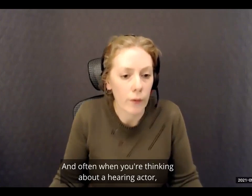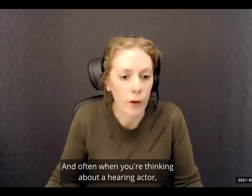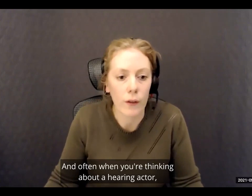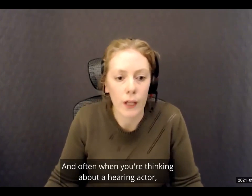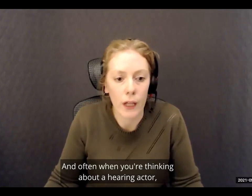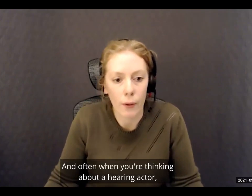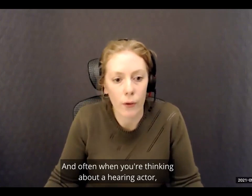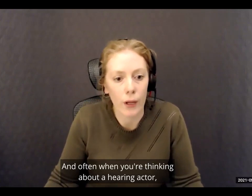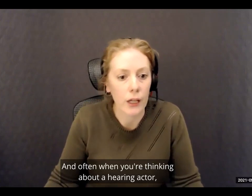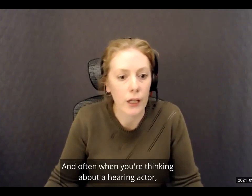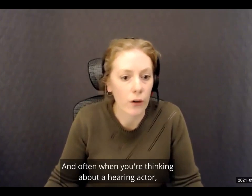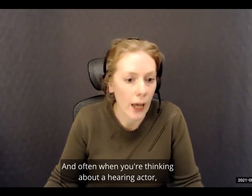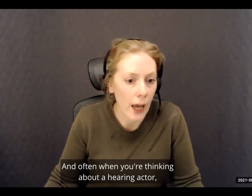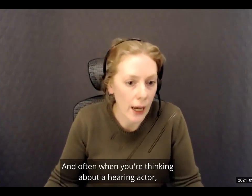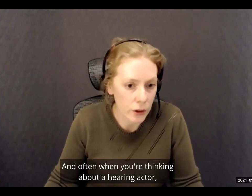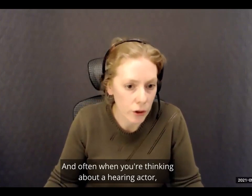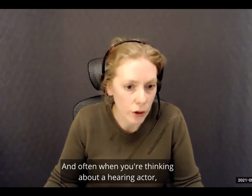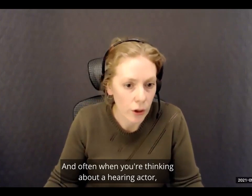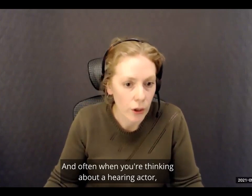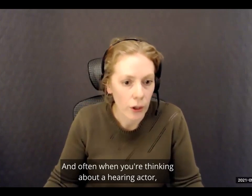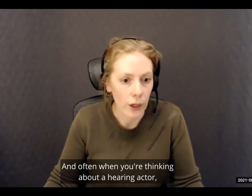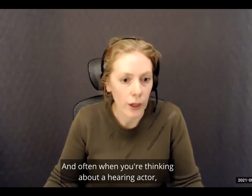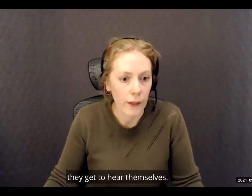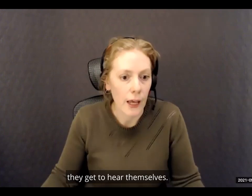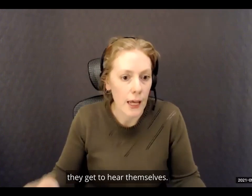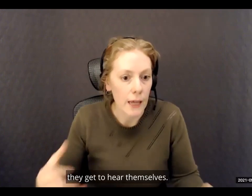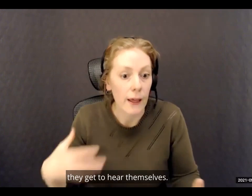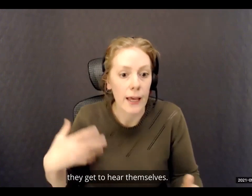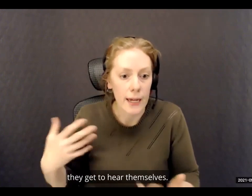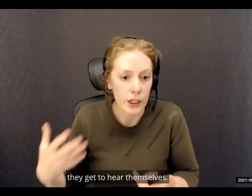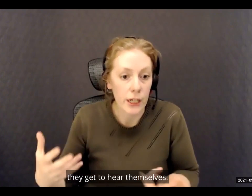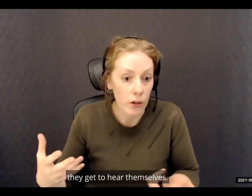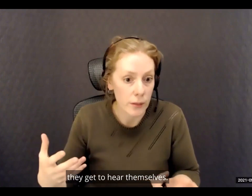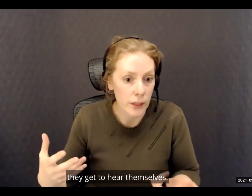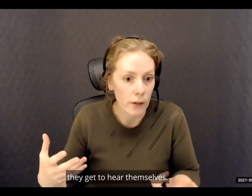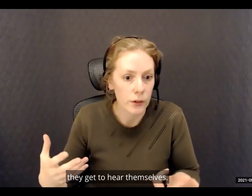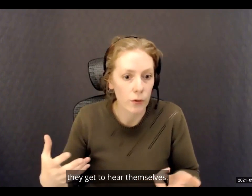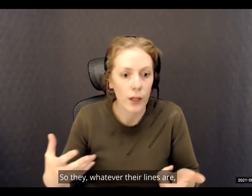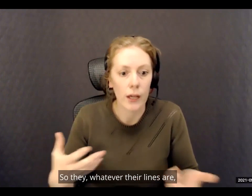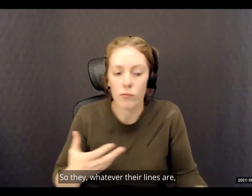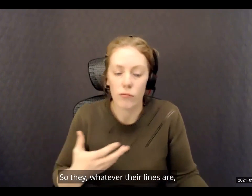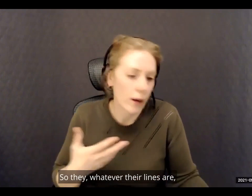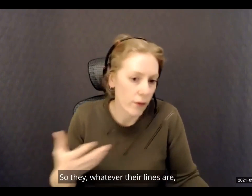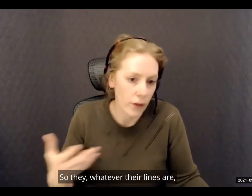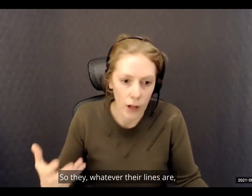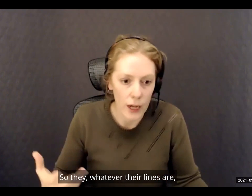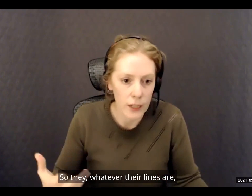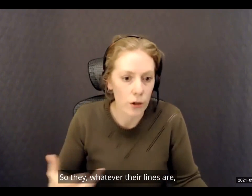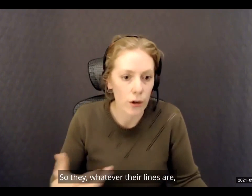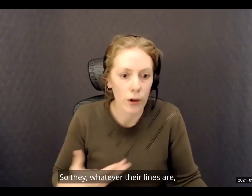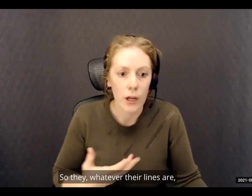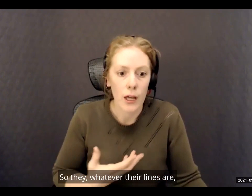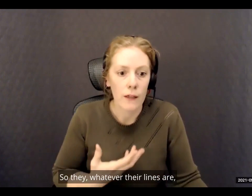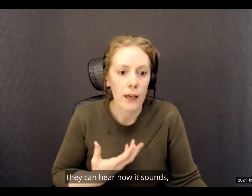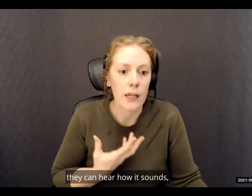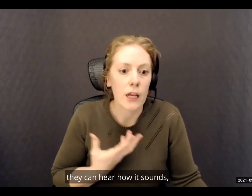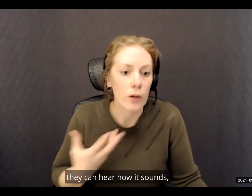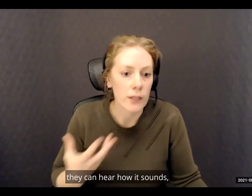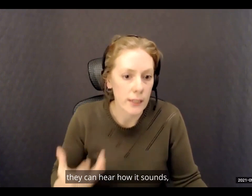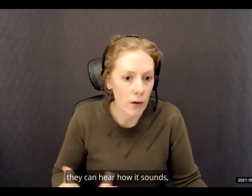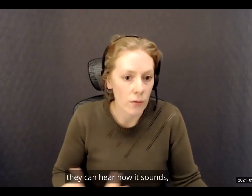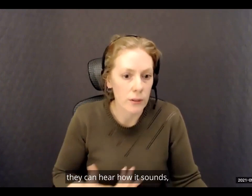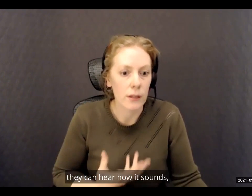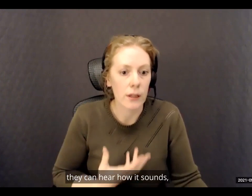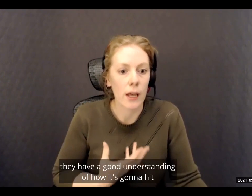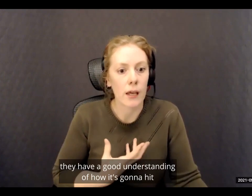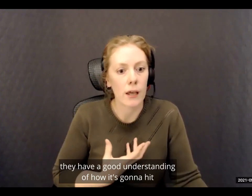And often when you're thinking about a hearing actor, they get to hear themselves. So they, whatever their lines are, they can hear